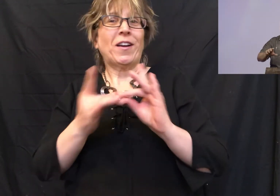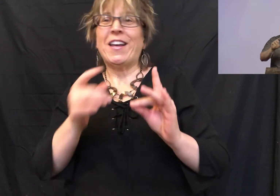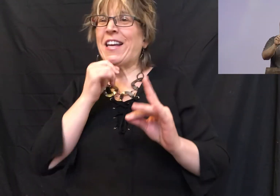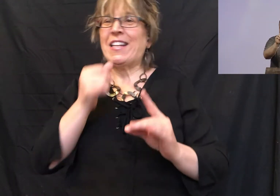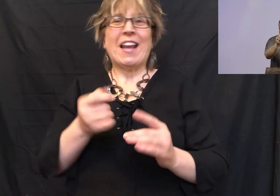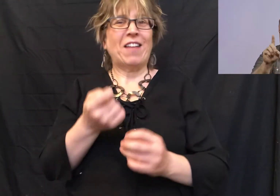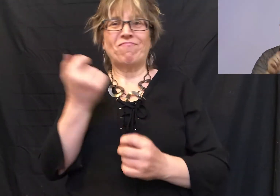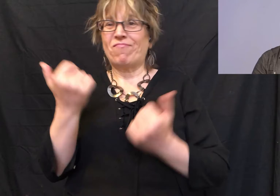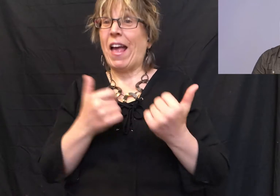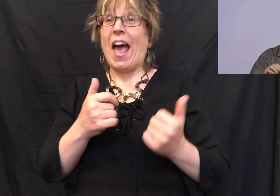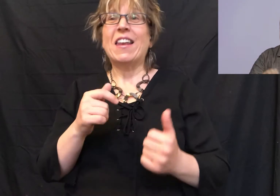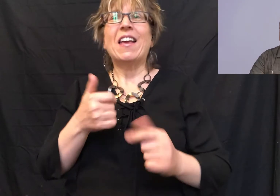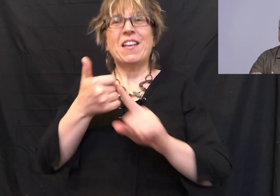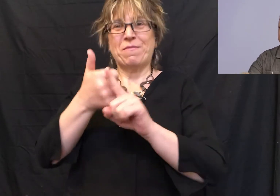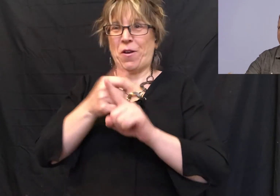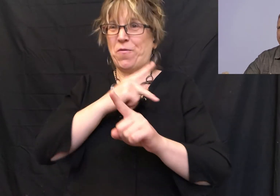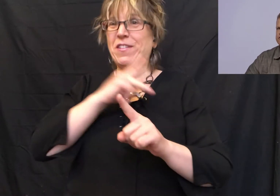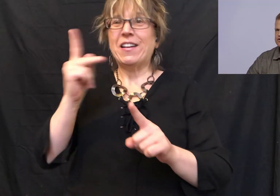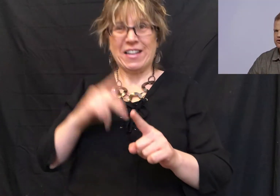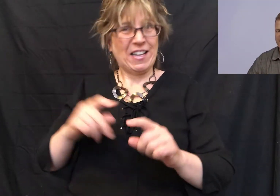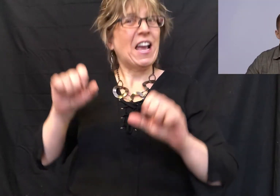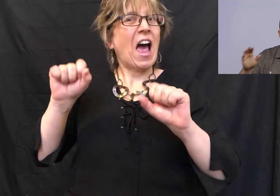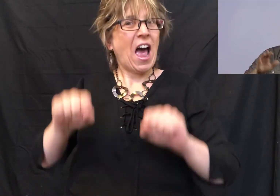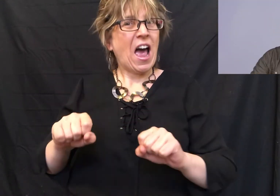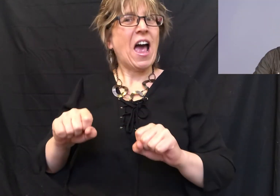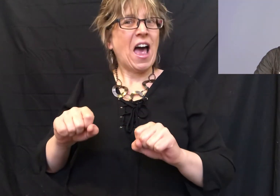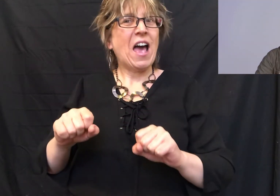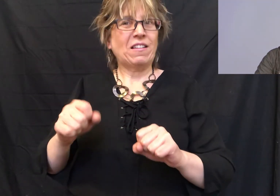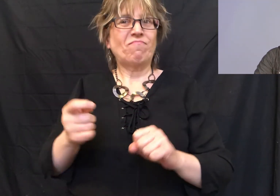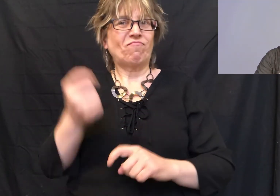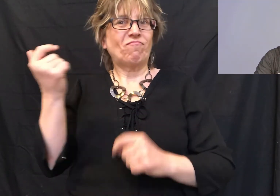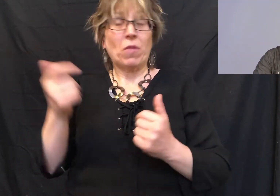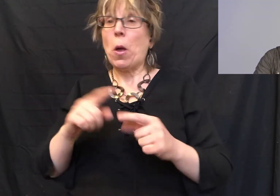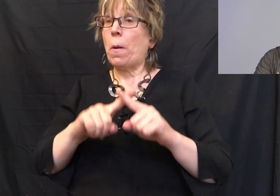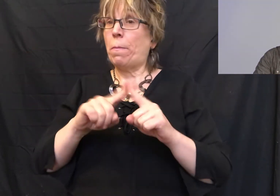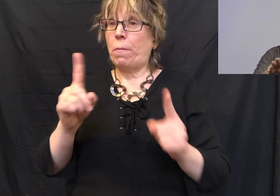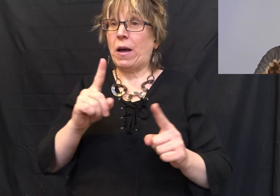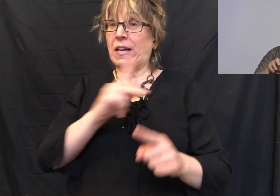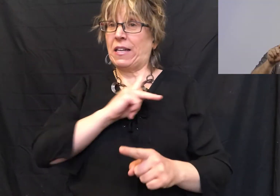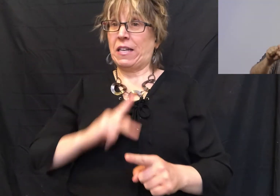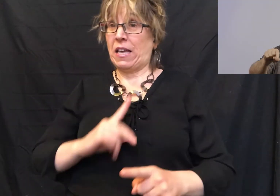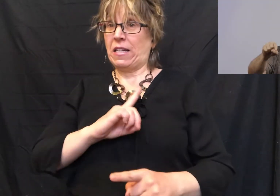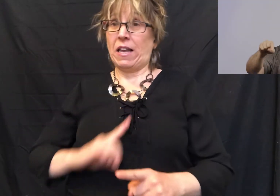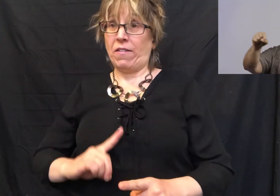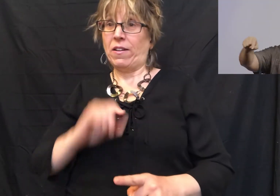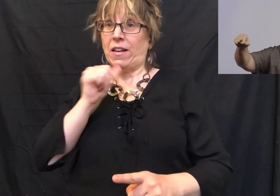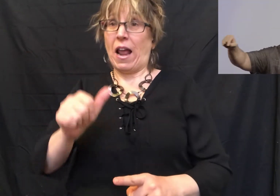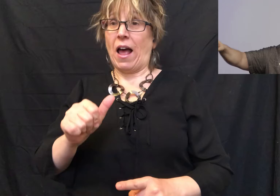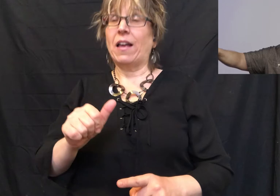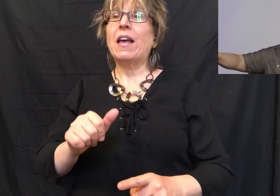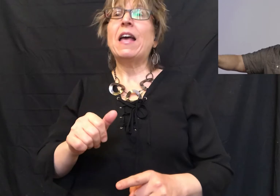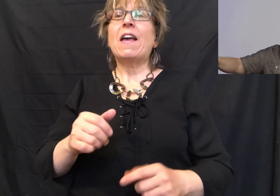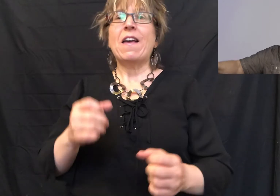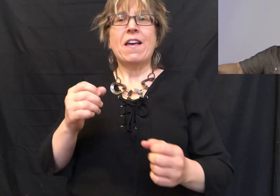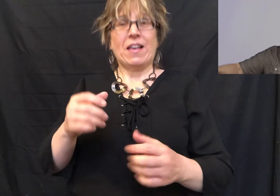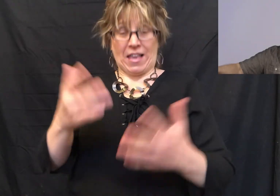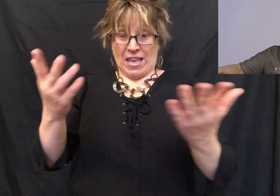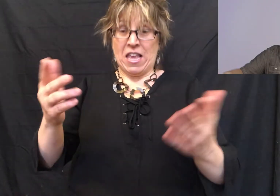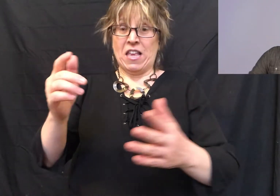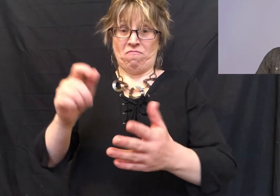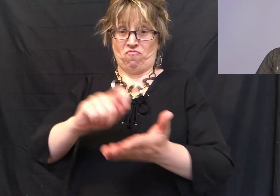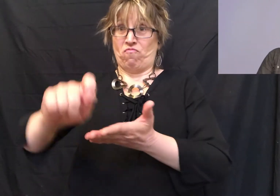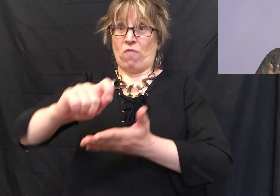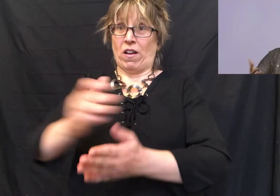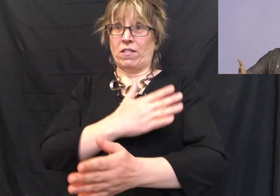them out. And he was the king. He had absolute power to do that. David did not do that. Matter of fact, he wrote songs about his